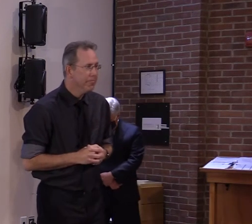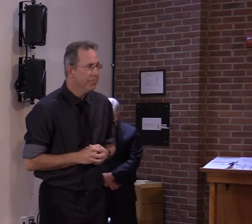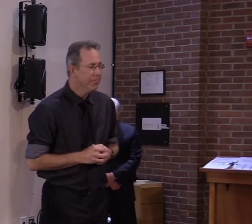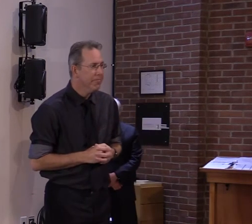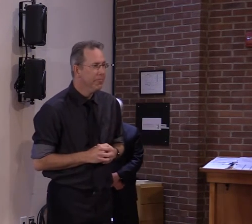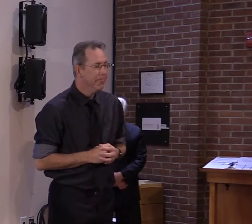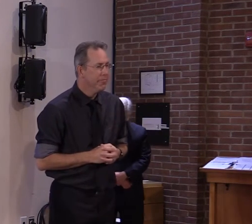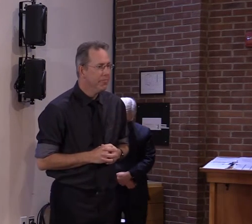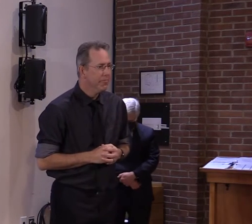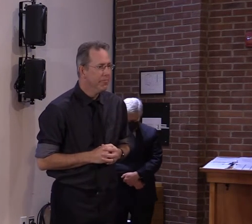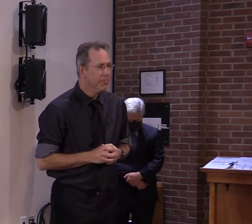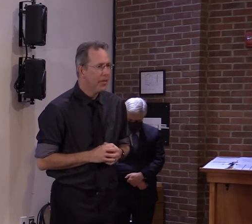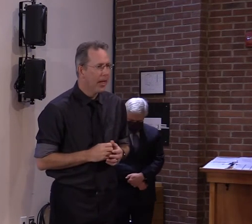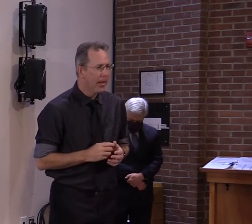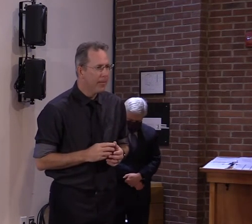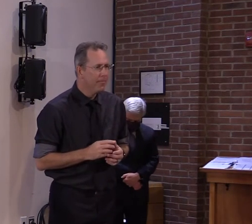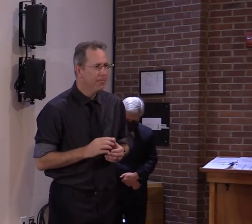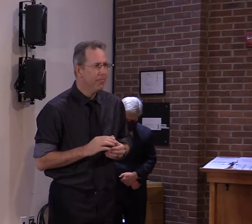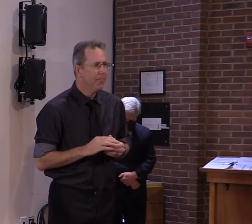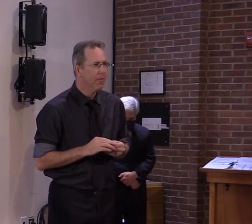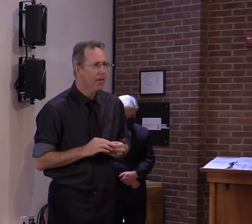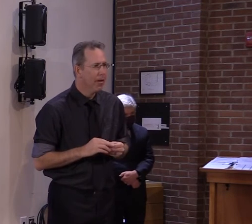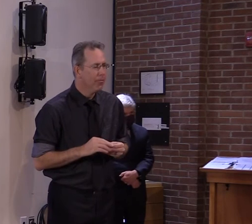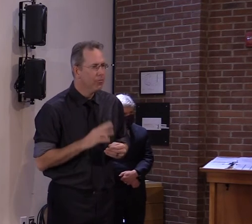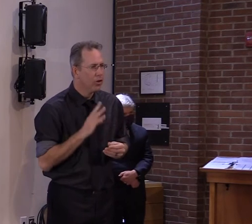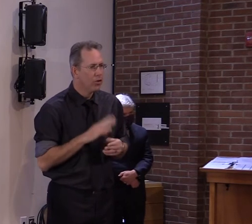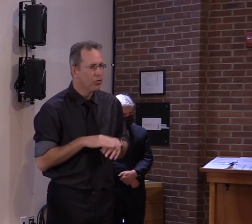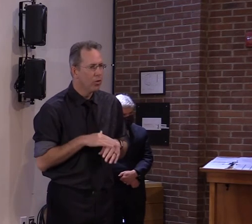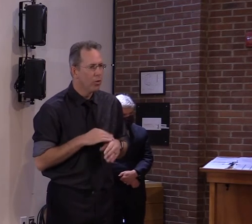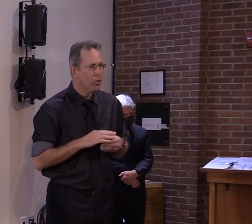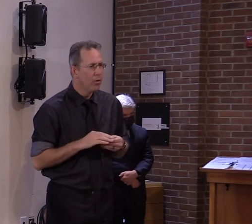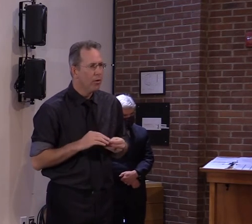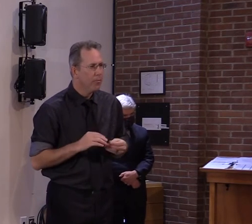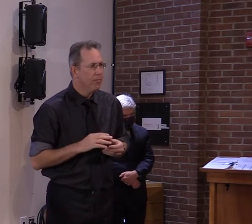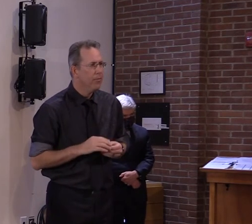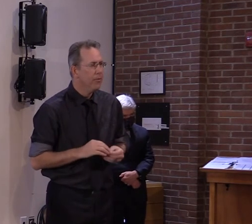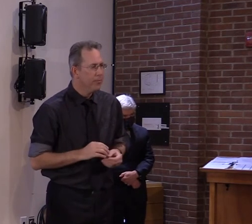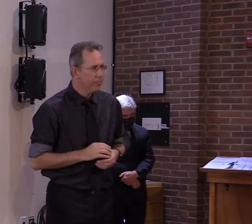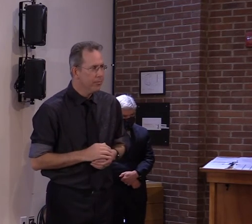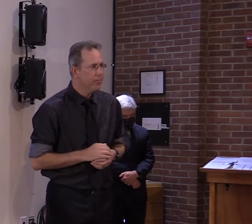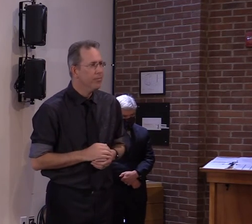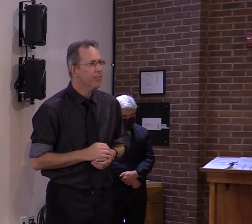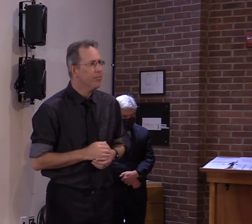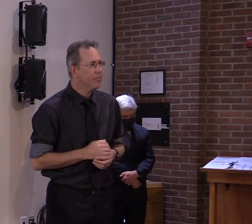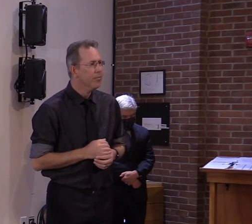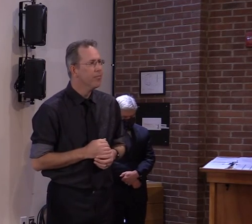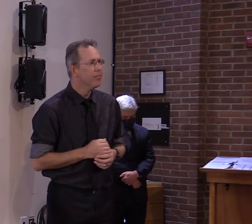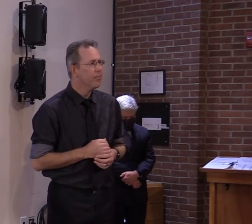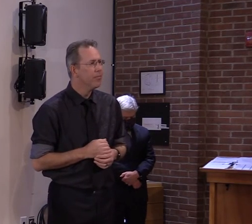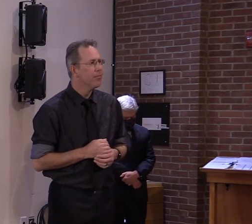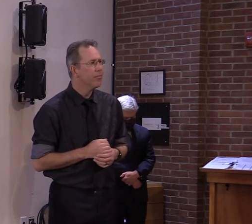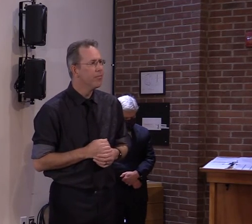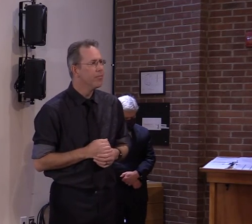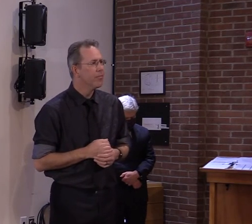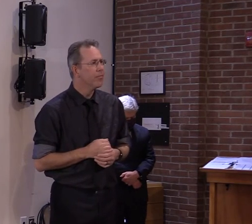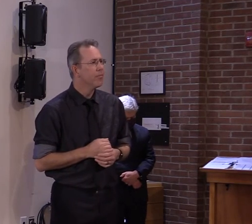sorts with the seasonality of it. They're going up sort of higher than you would expect just based on that.